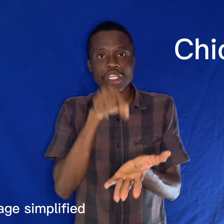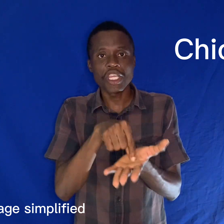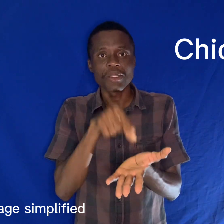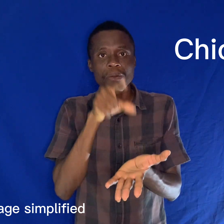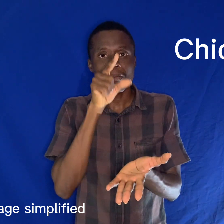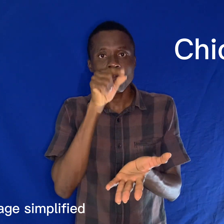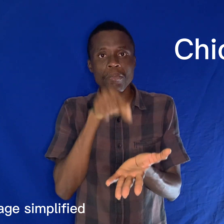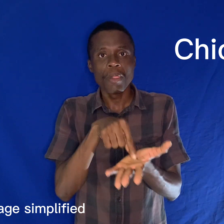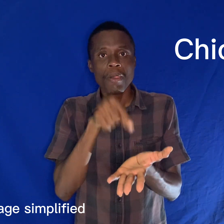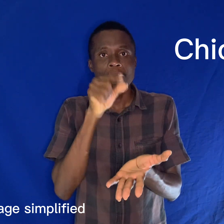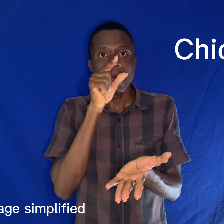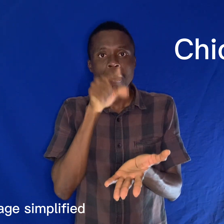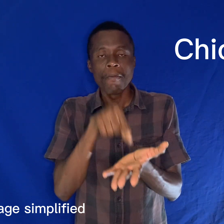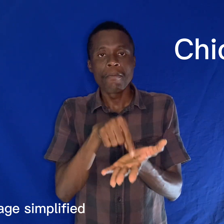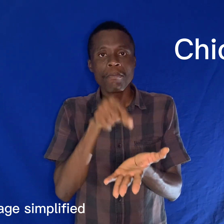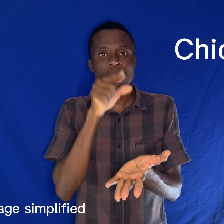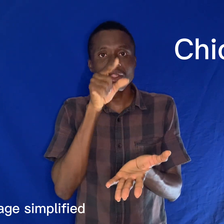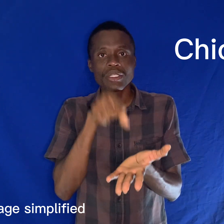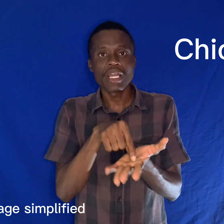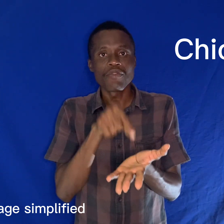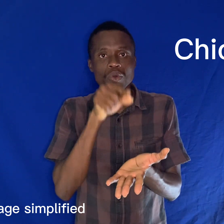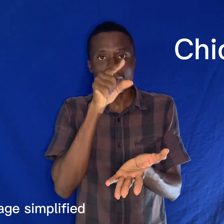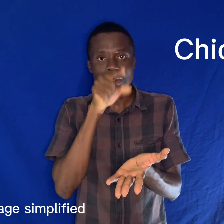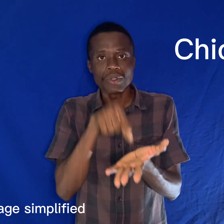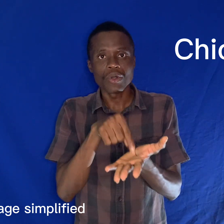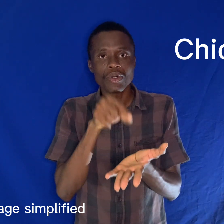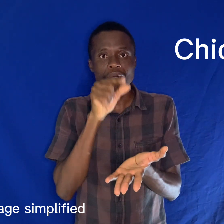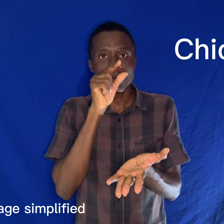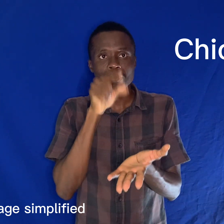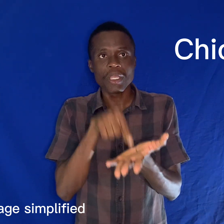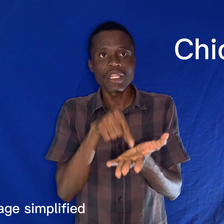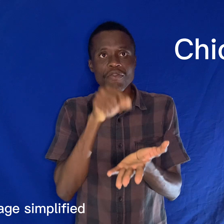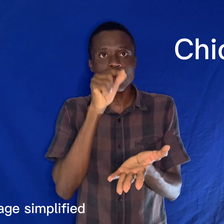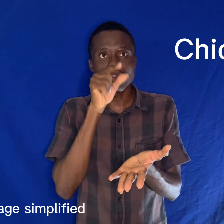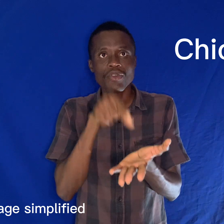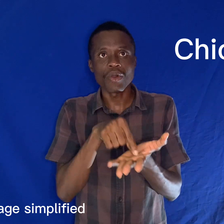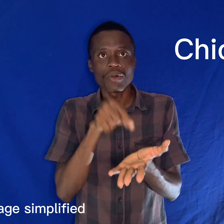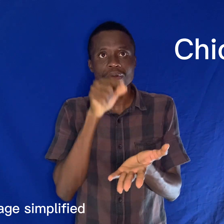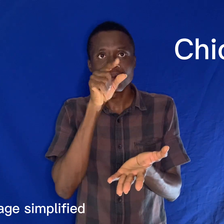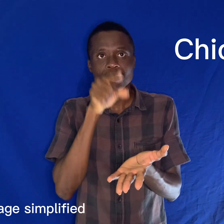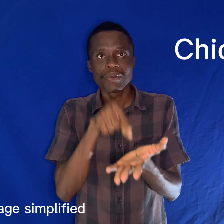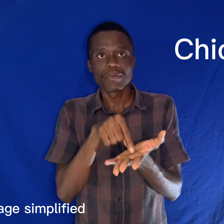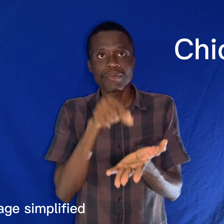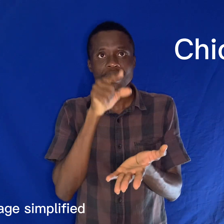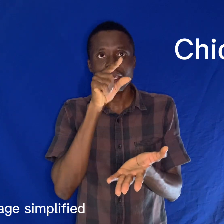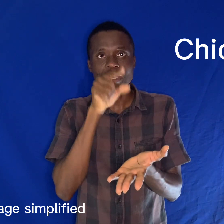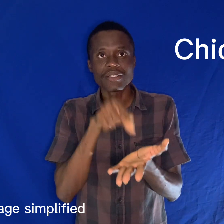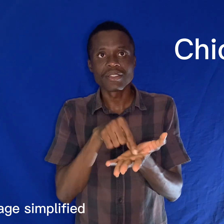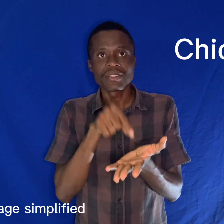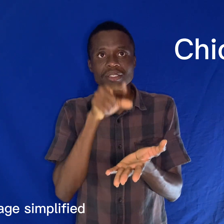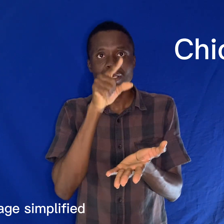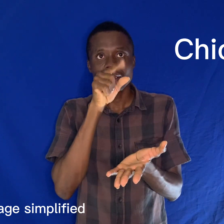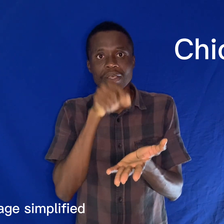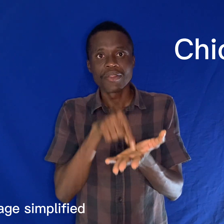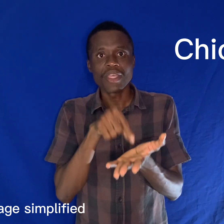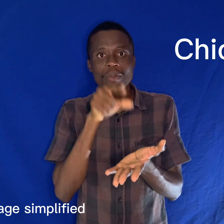chicken picking their food on the floor. Yes. Then we